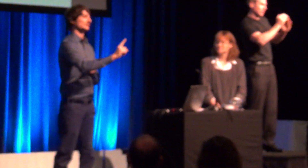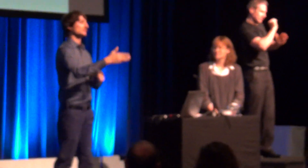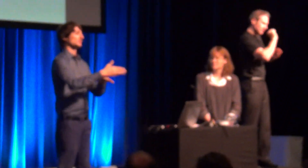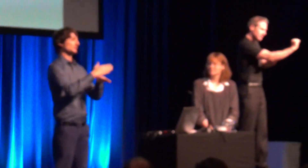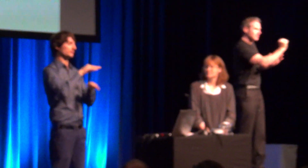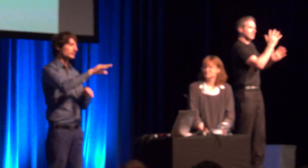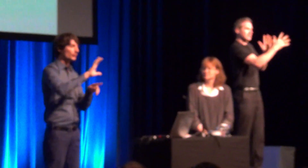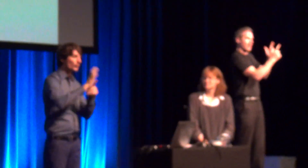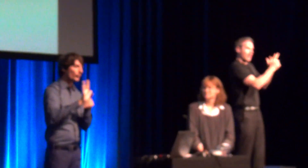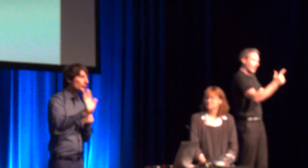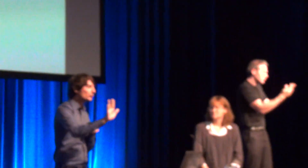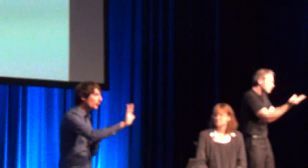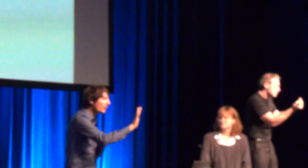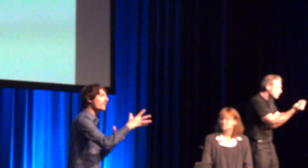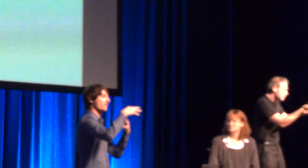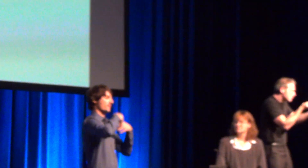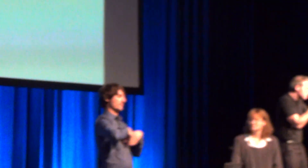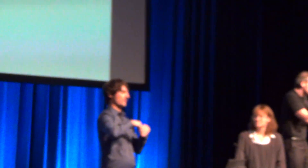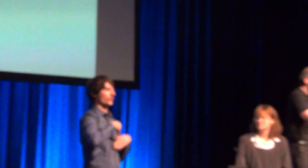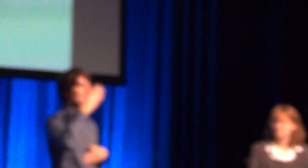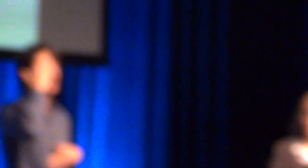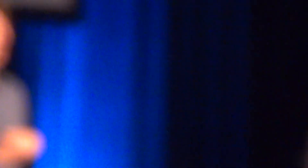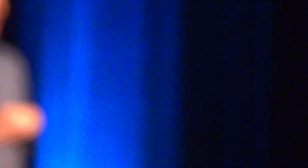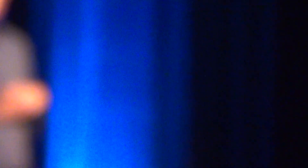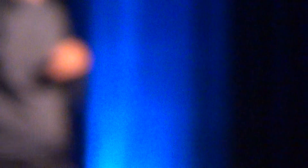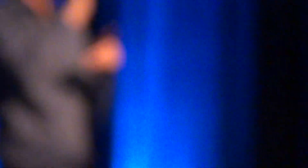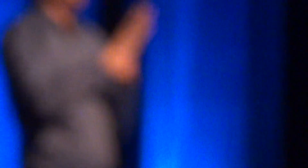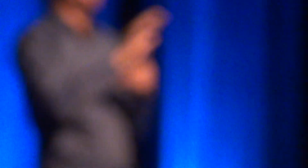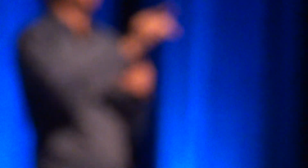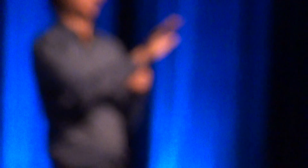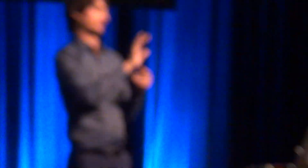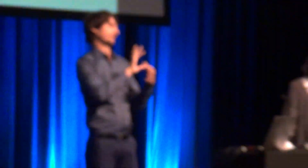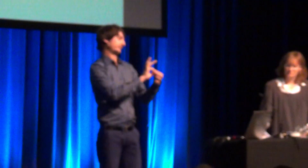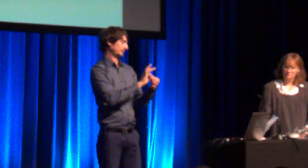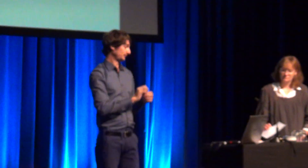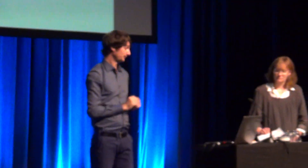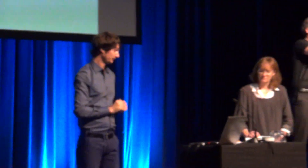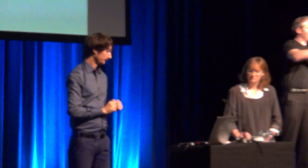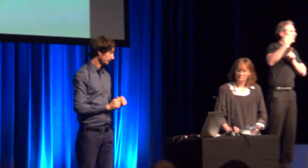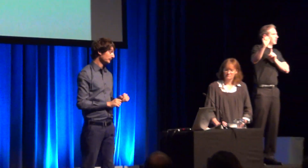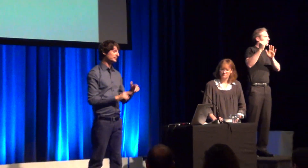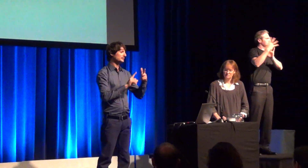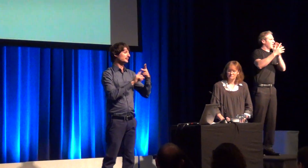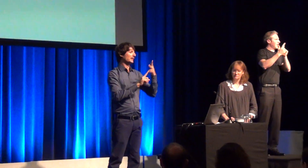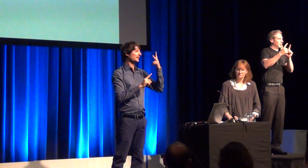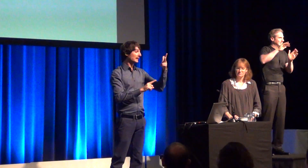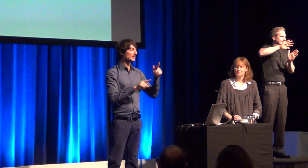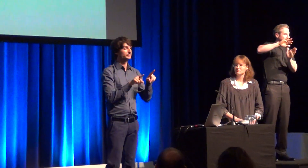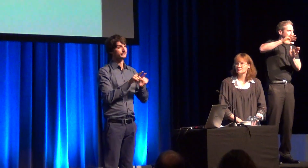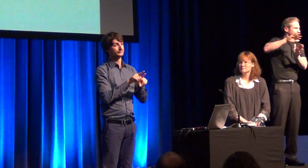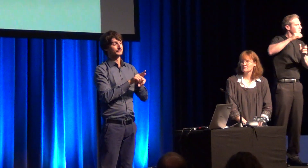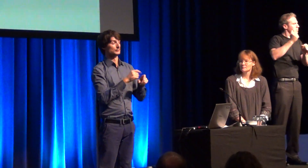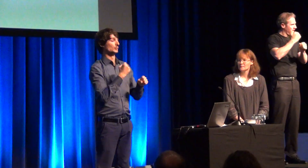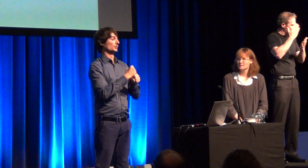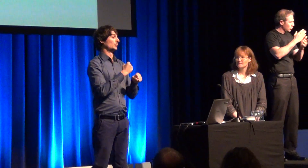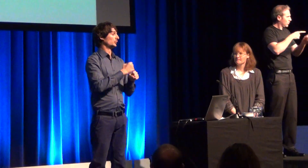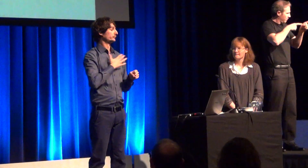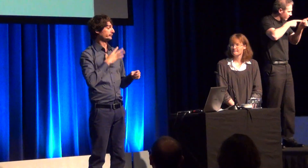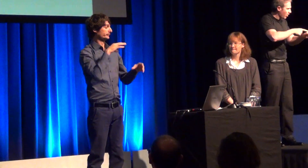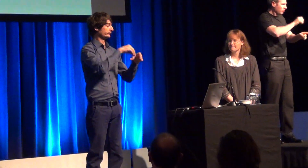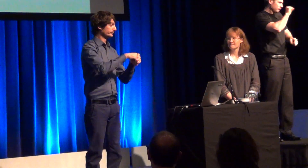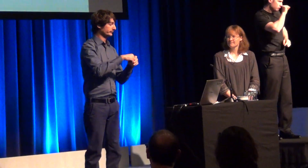influenced by international advisors. You really want to make sure that you follow your own culture, your own communities, your own